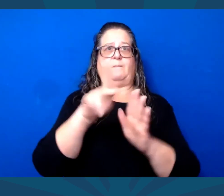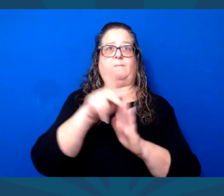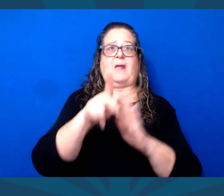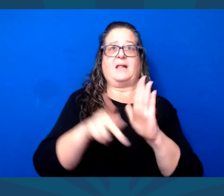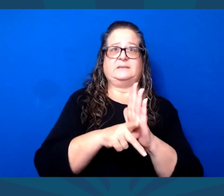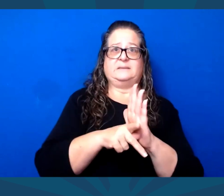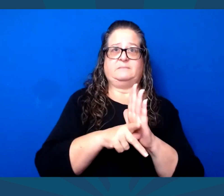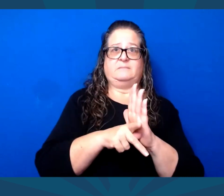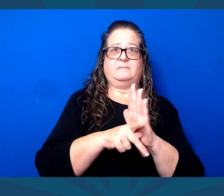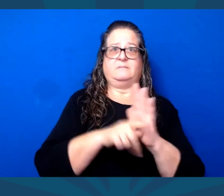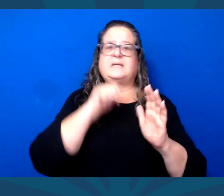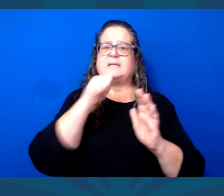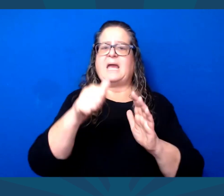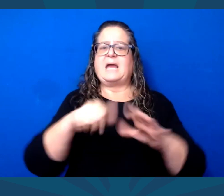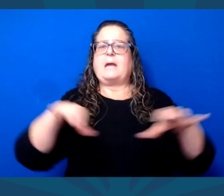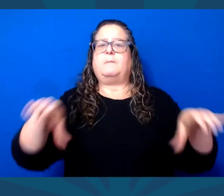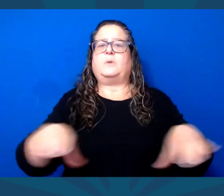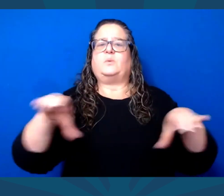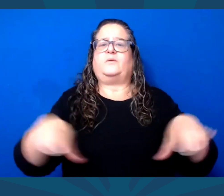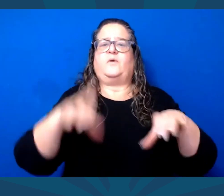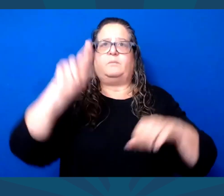not populism,